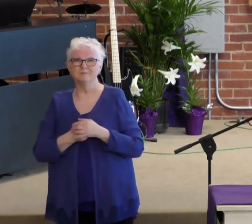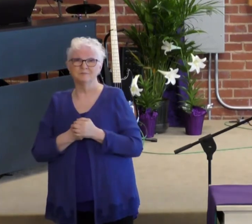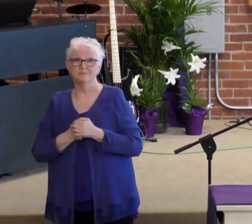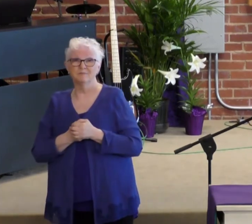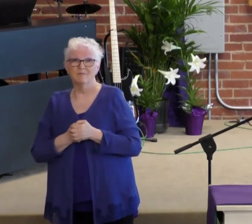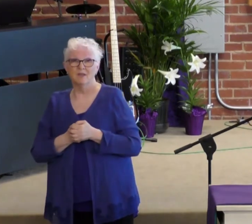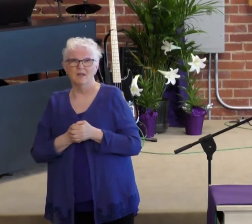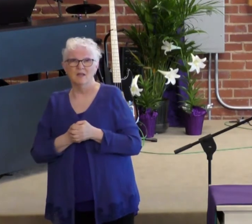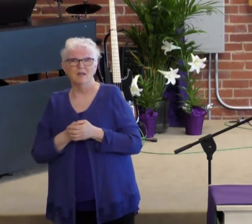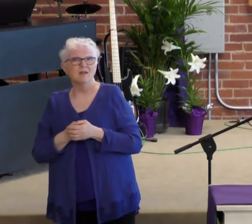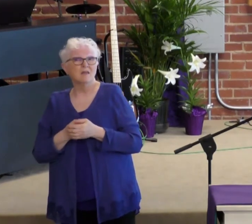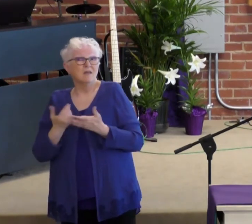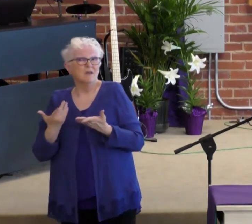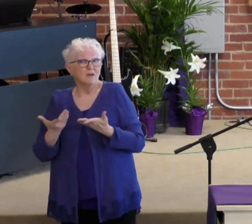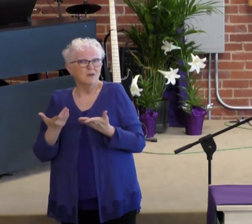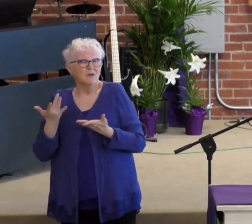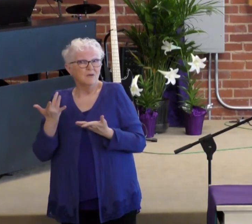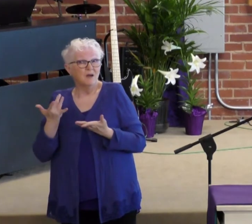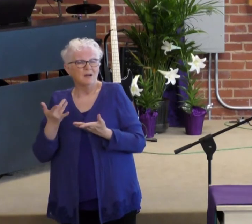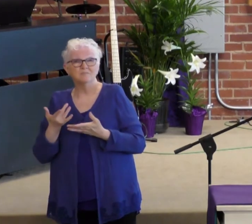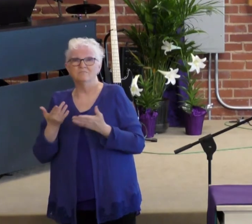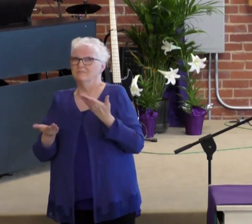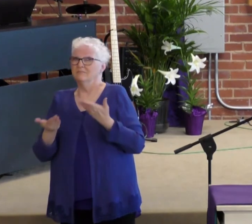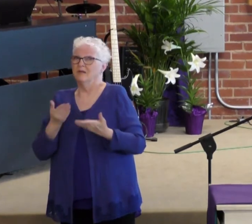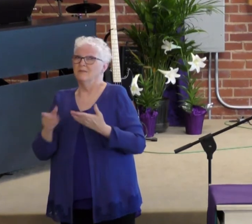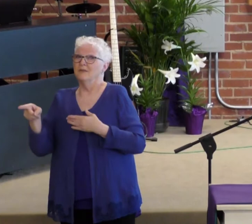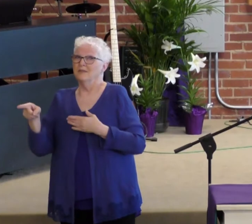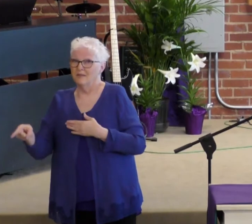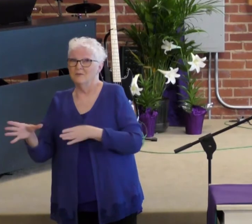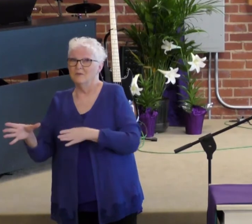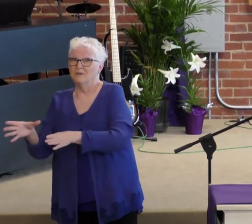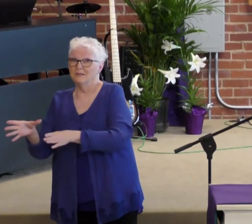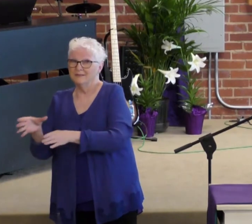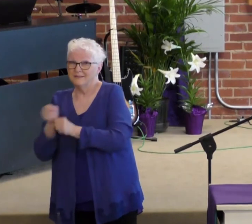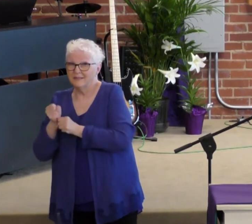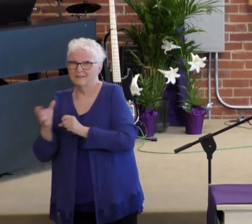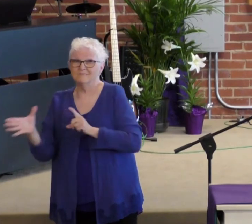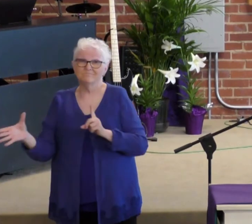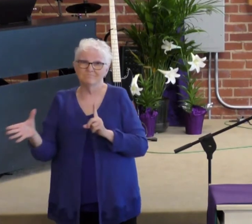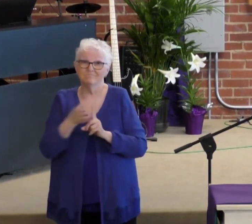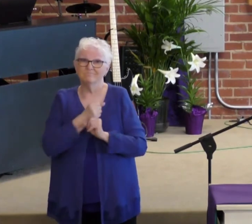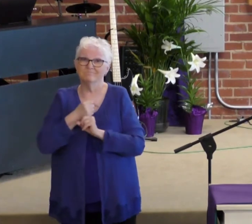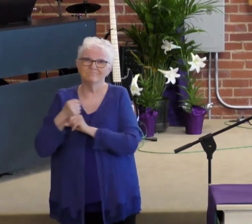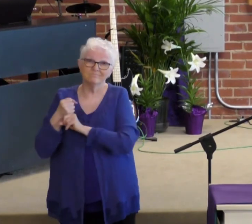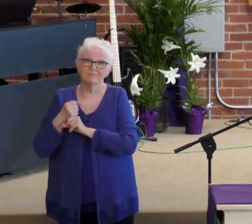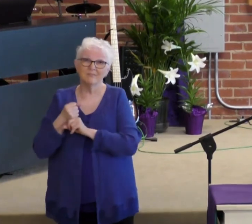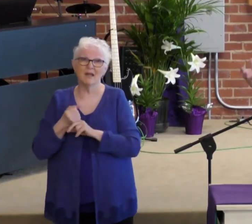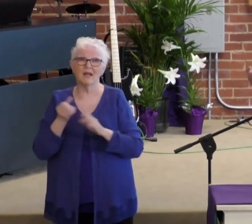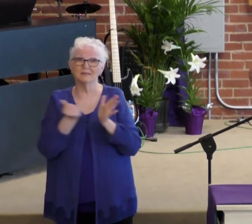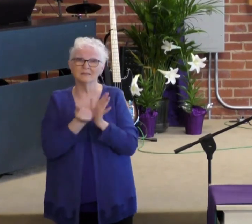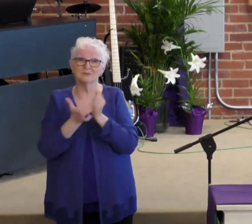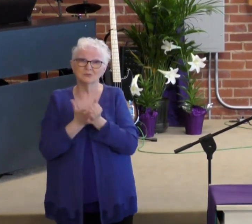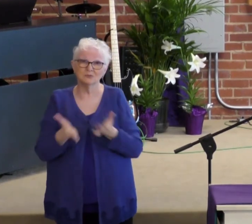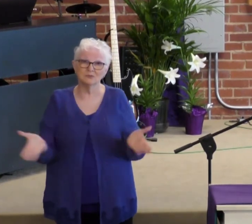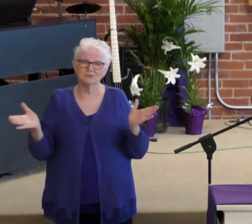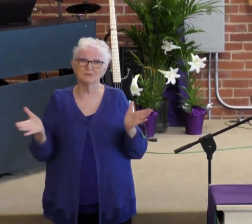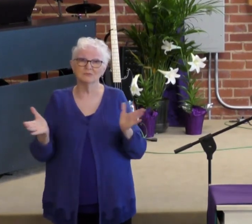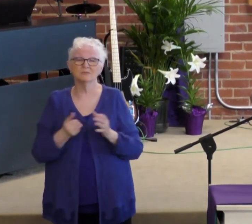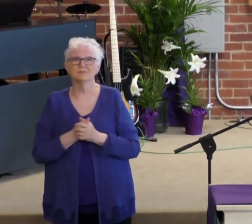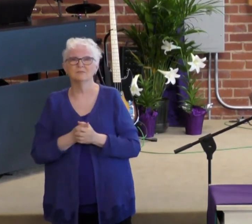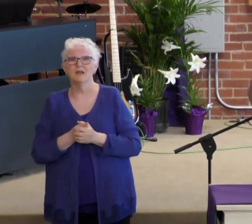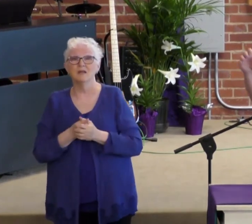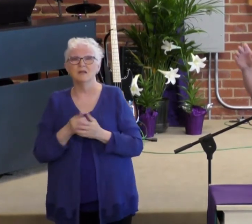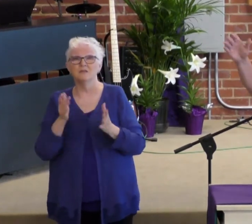are taken next and crucified. You see, Jesus had been numbered with the